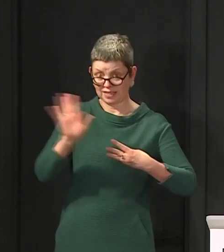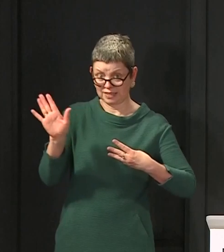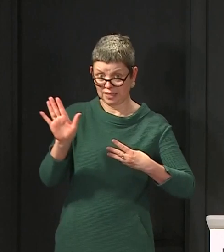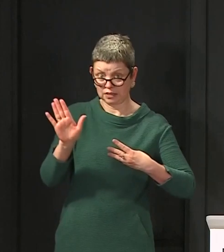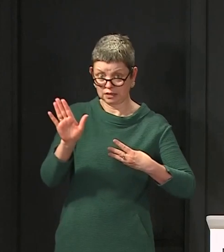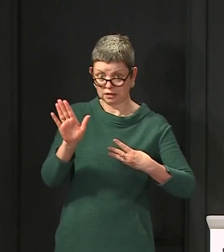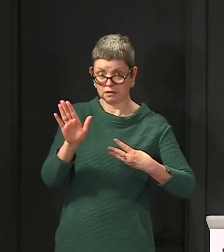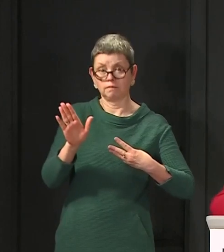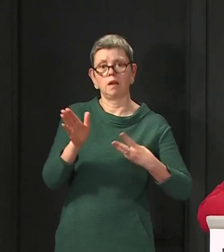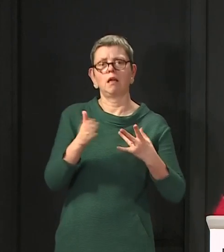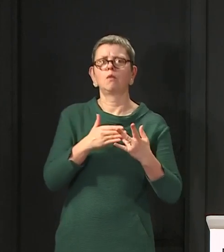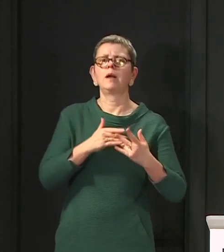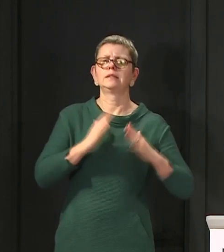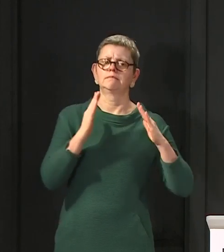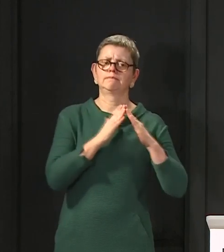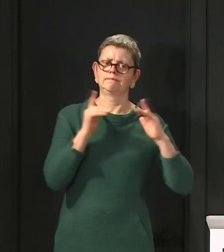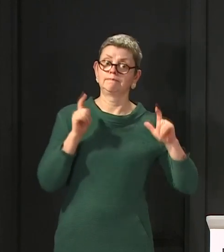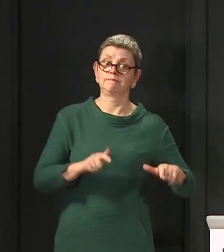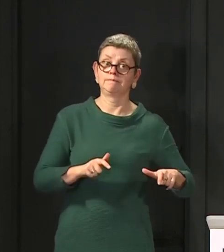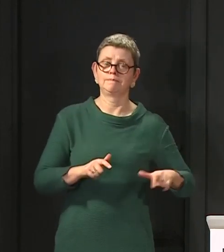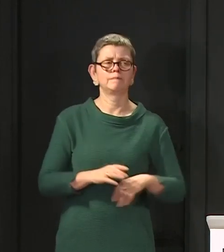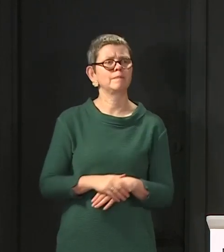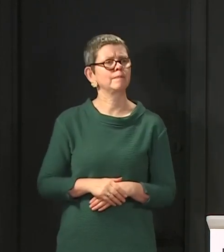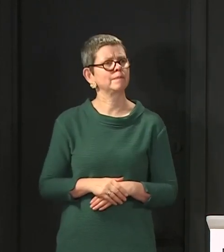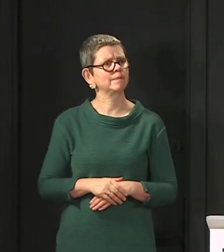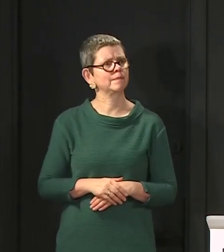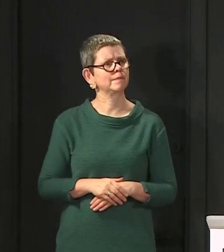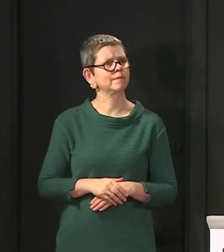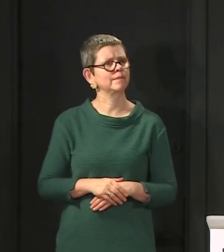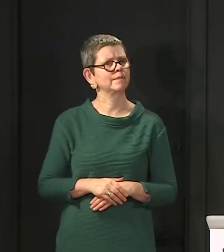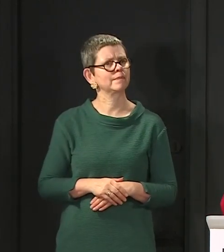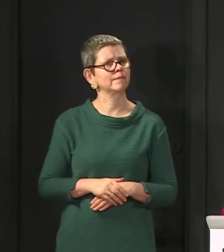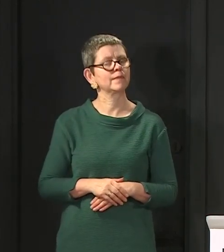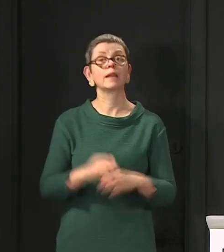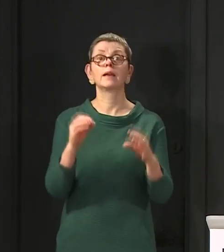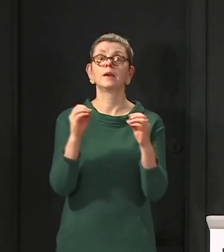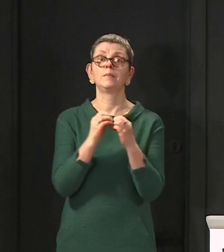remains the advice in Scotland. Glen Campbell from the BBC.